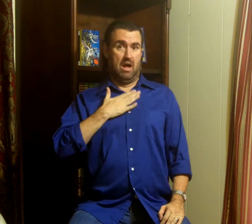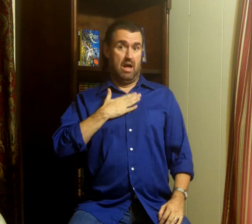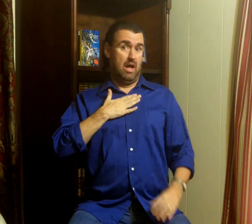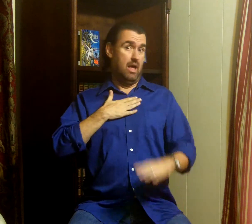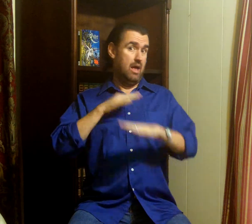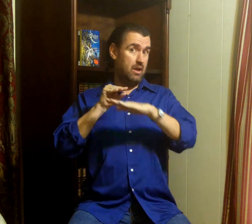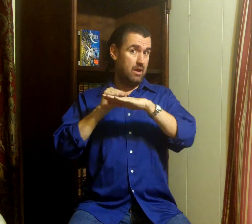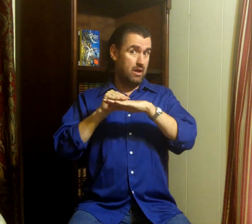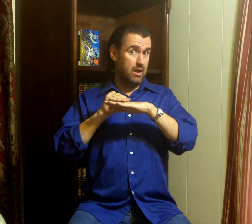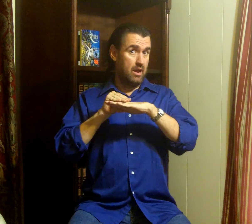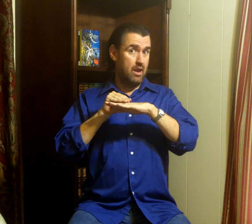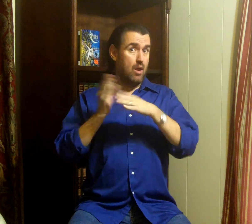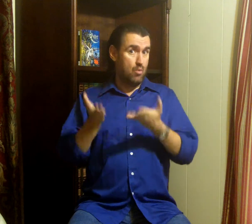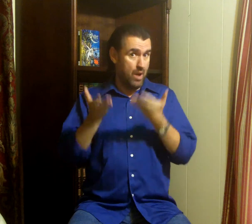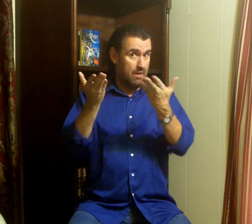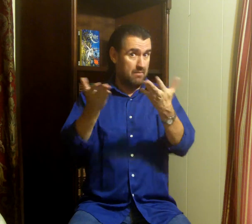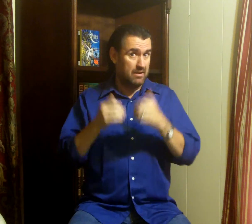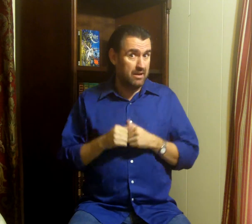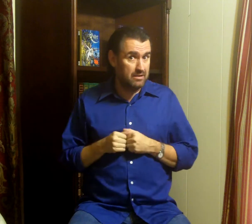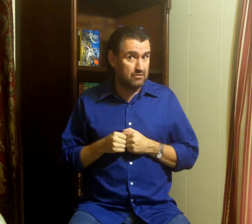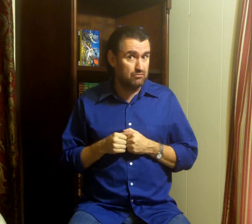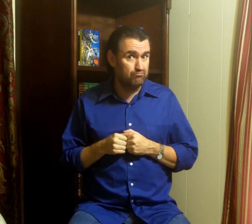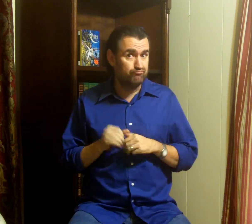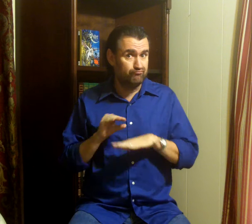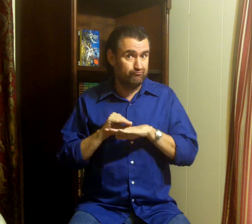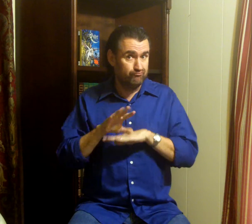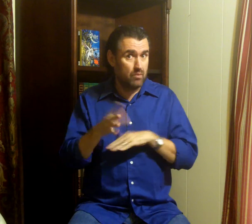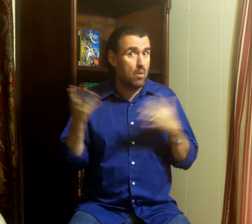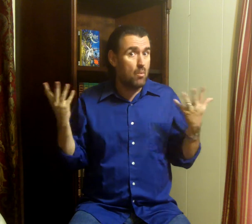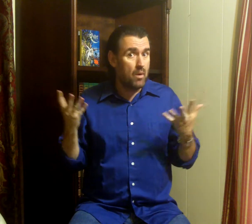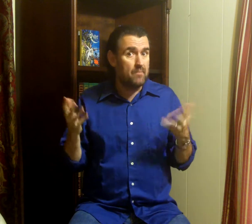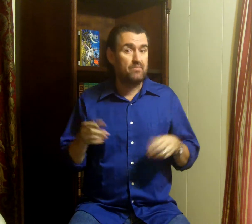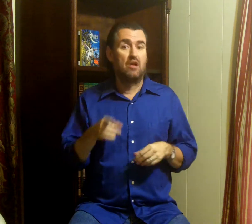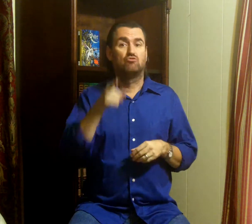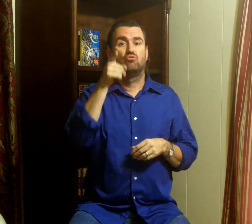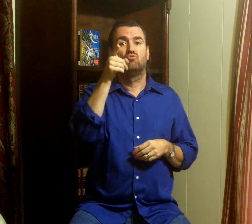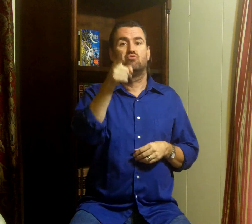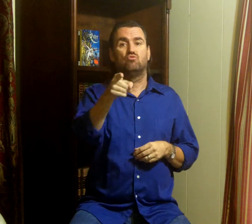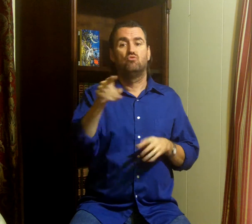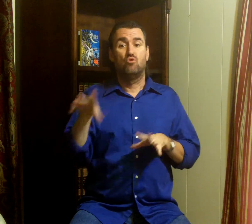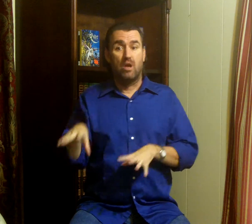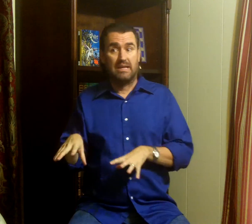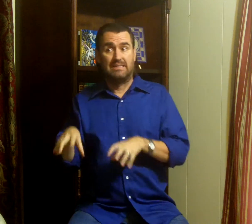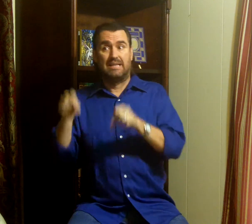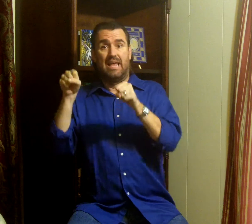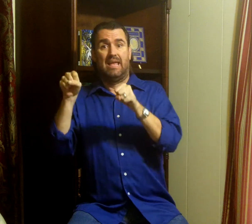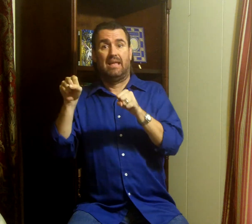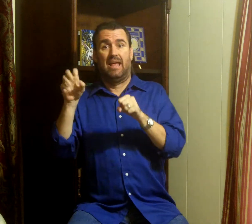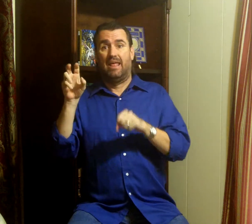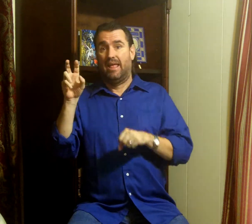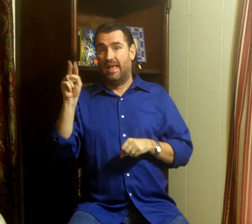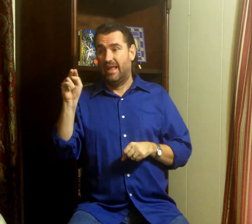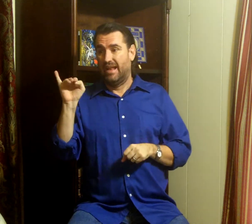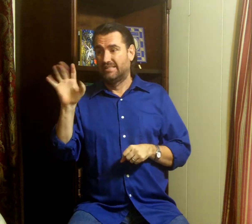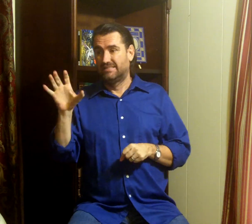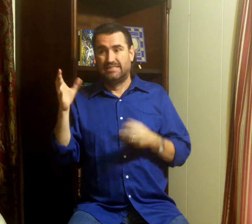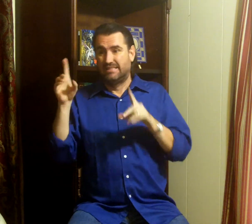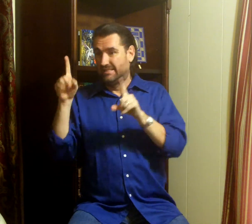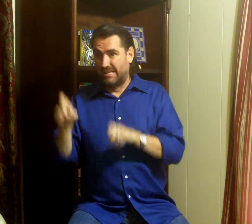is, even if you took the NIC test and you didn't pass it, and you're trying to figure out what you need to do to get better,